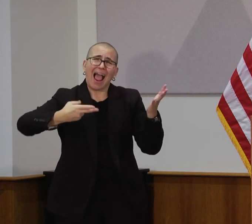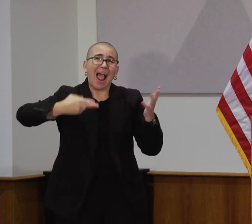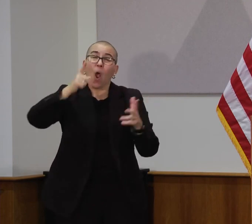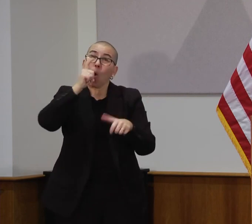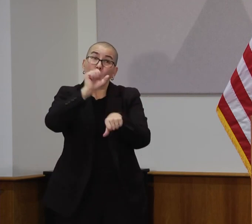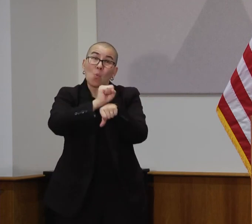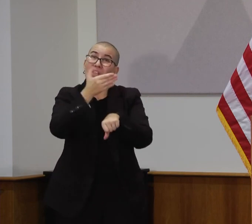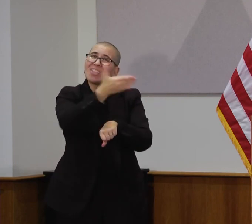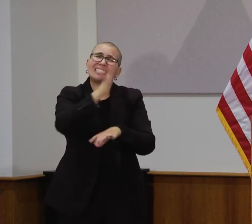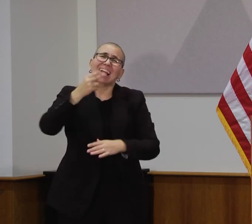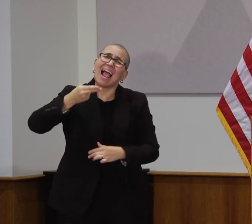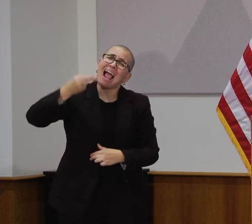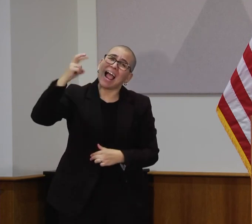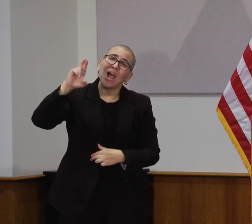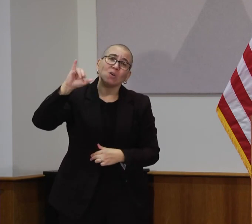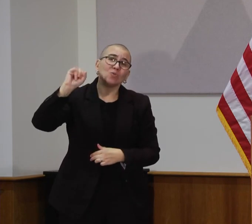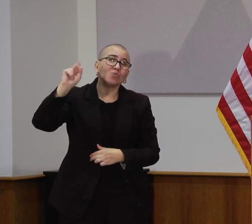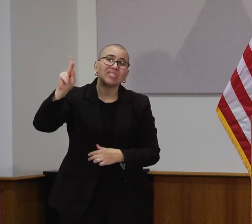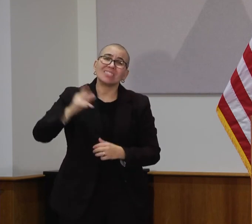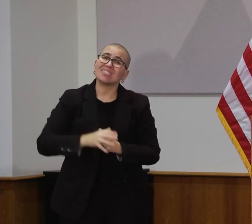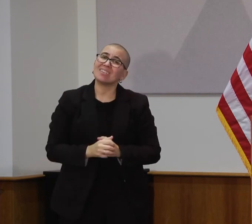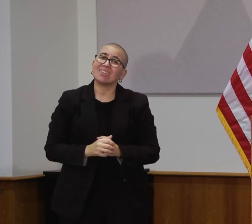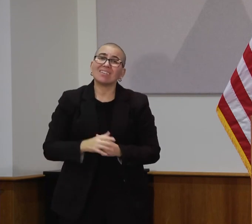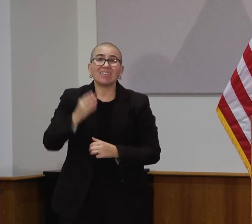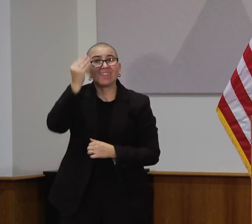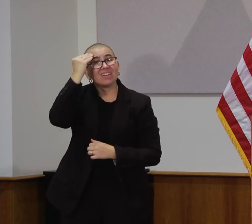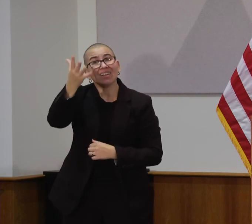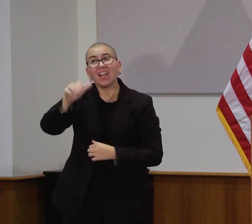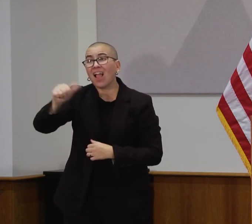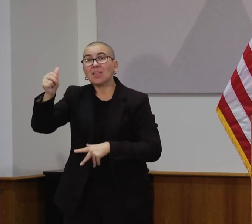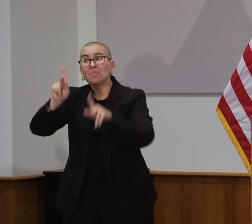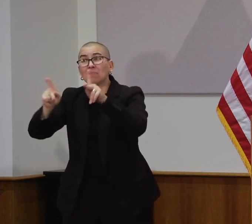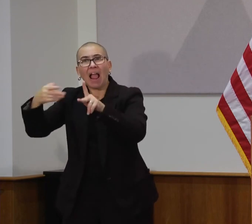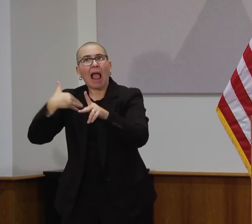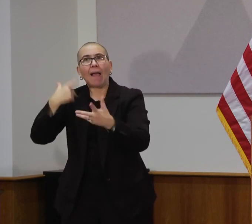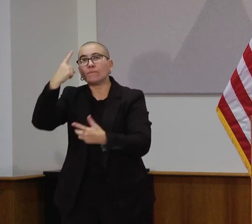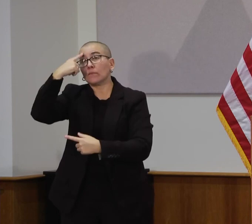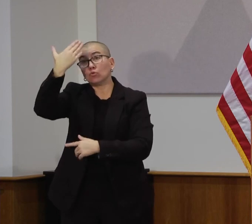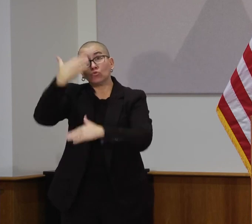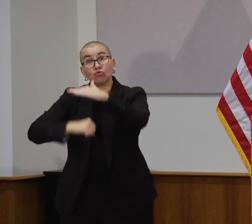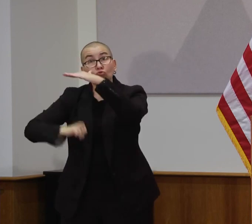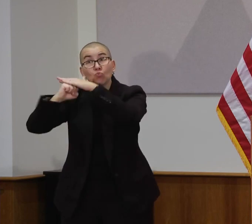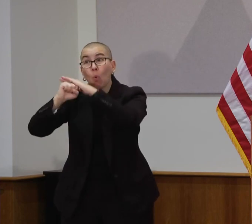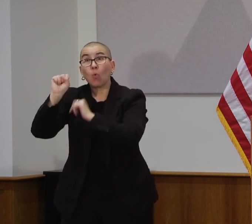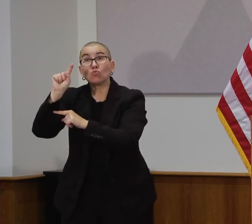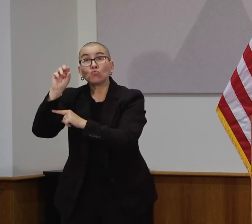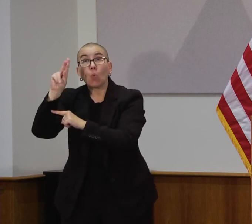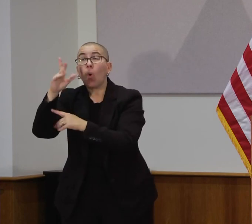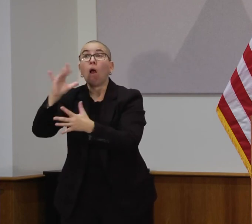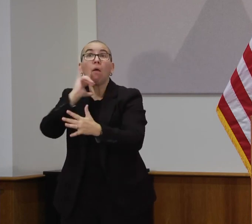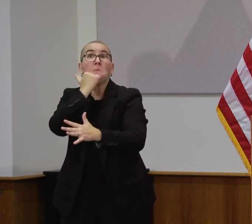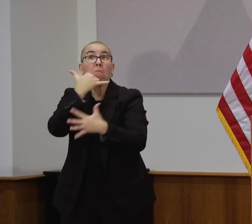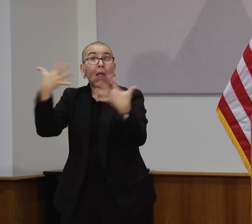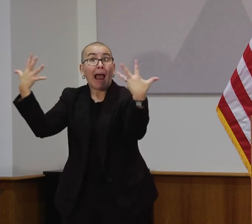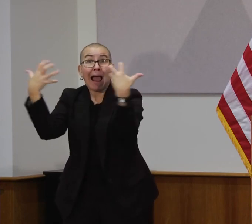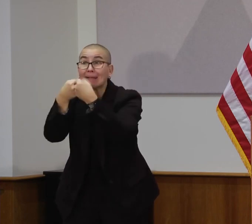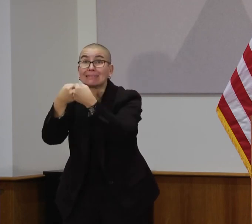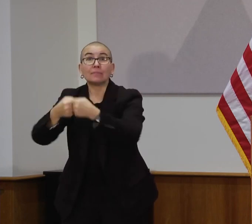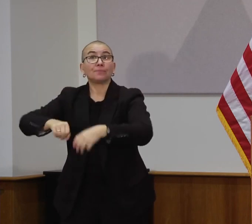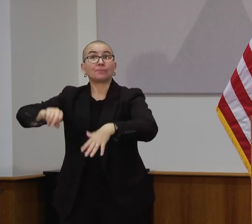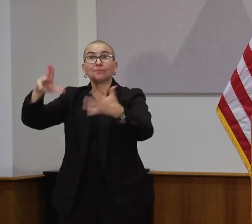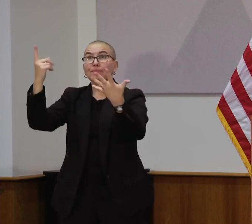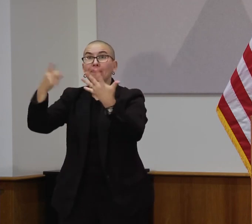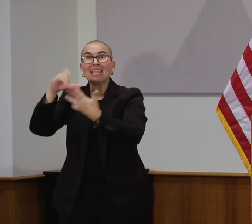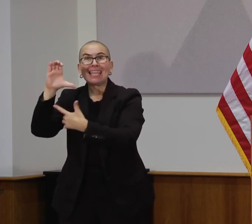having strokes, heart attacks, car accidents, and slipping on the ice because a pandemic showed up on our doorstep. And there's no